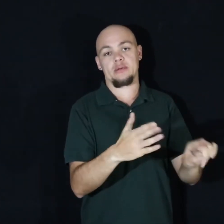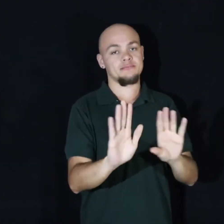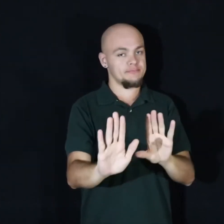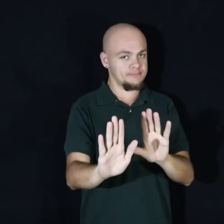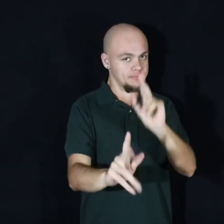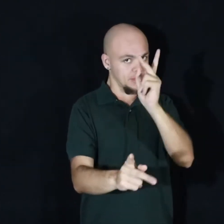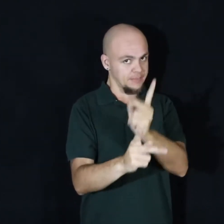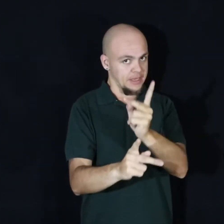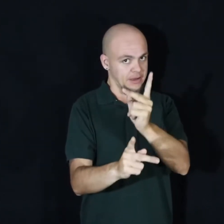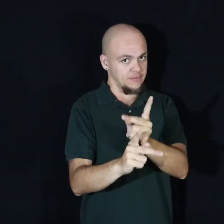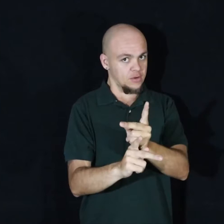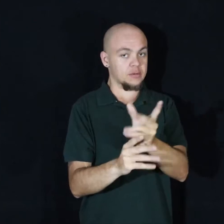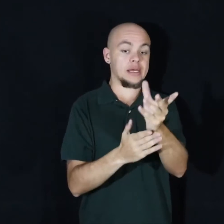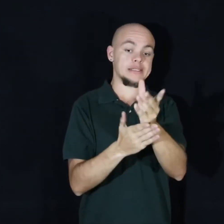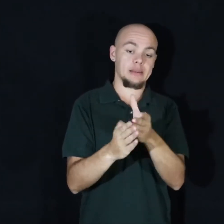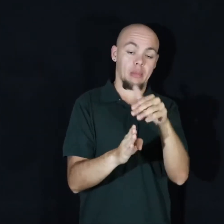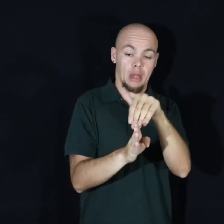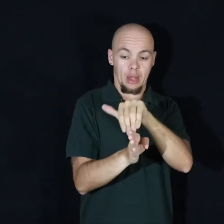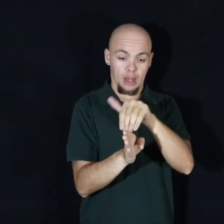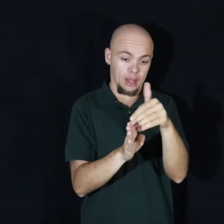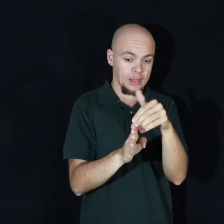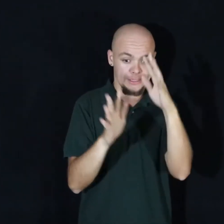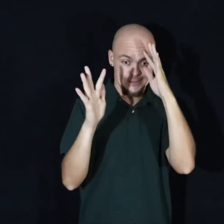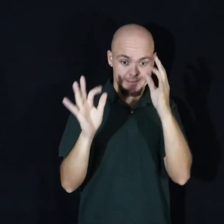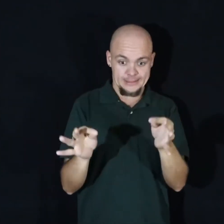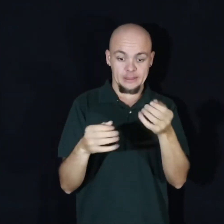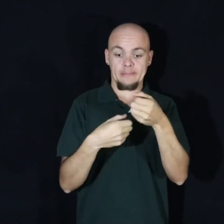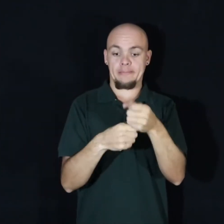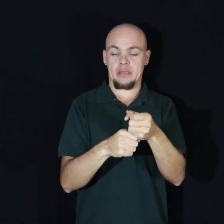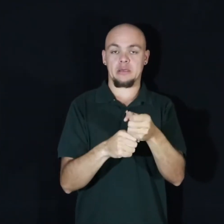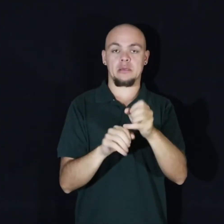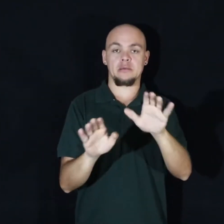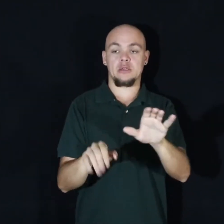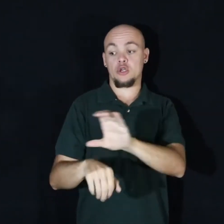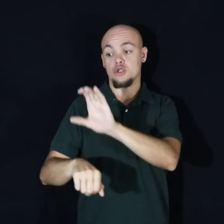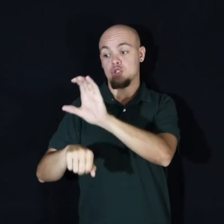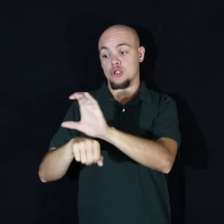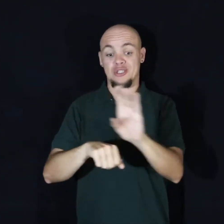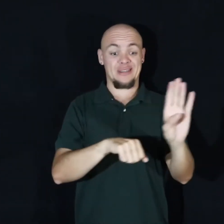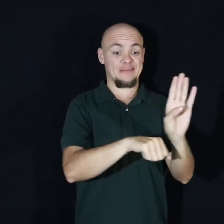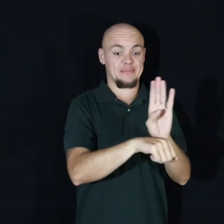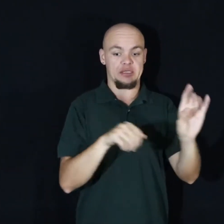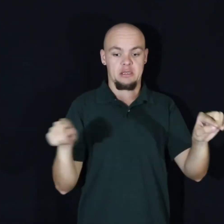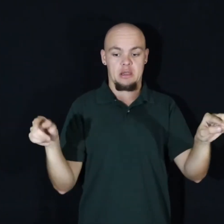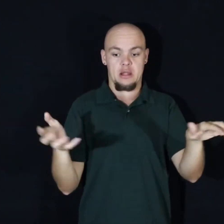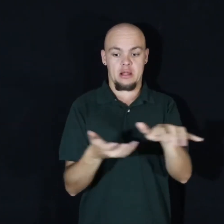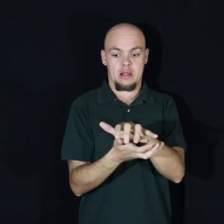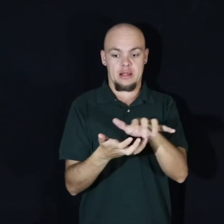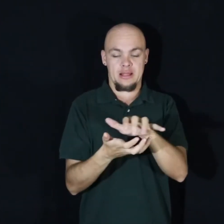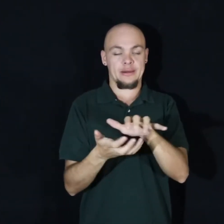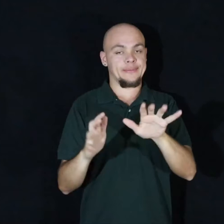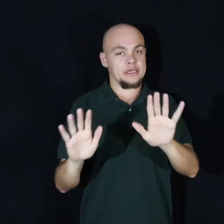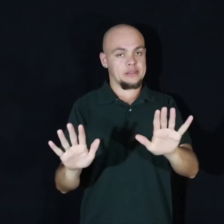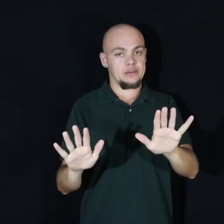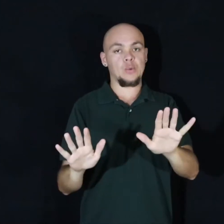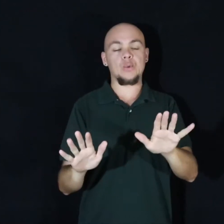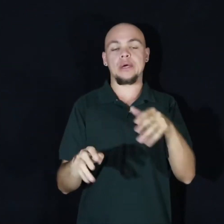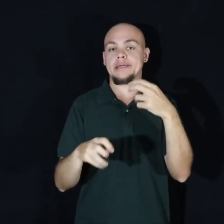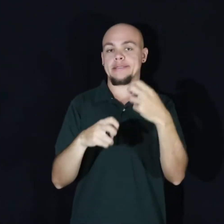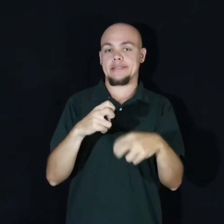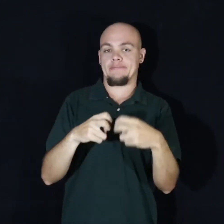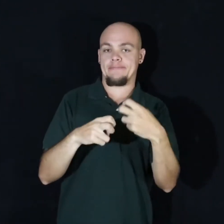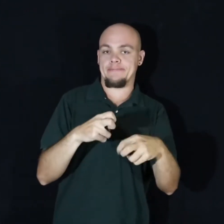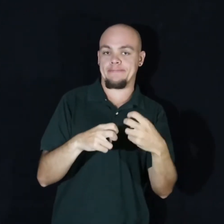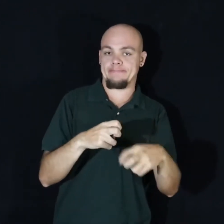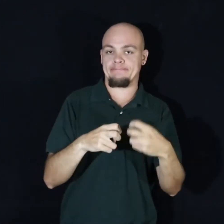Sometimes we have to be very careful, and there have been some cases where we've had to make some decisions because we mix church and business together,